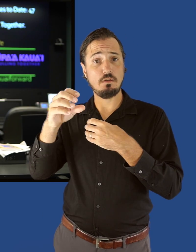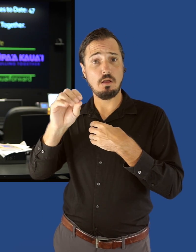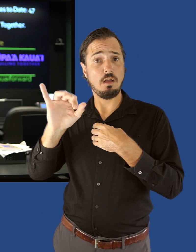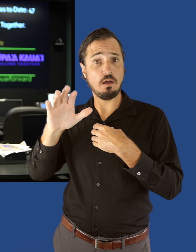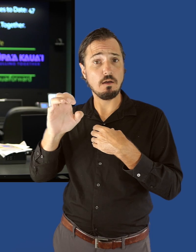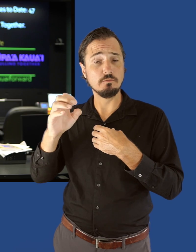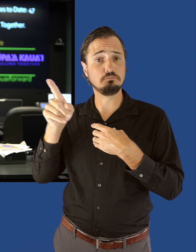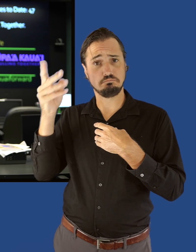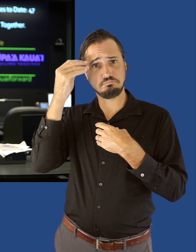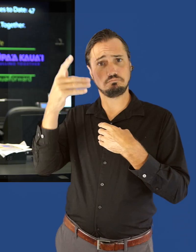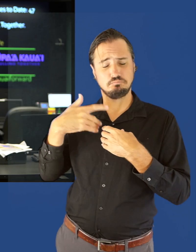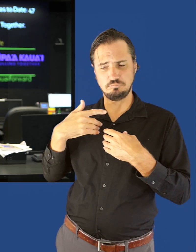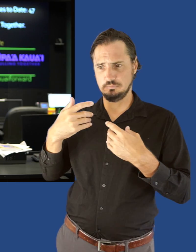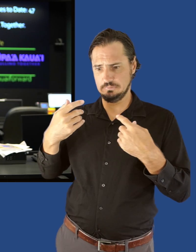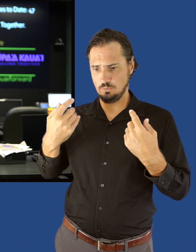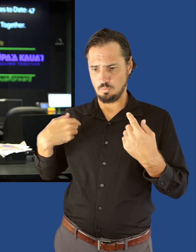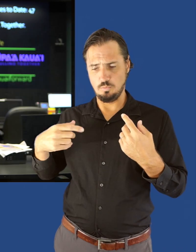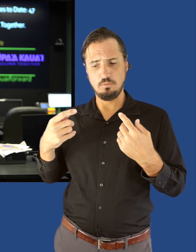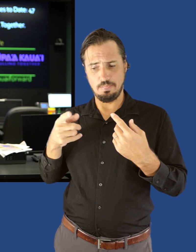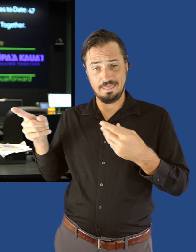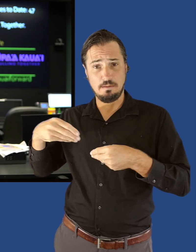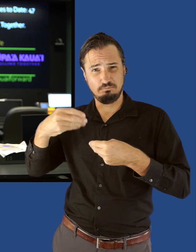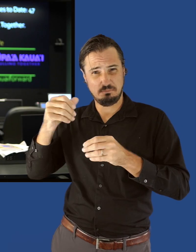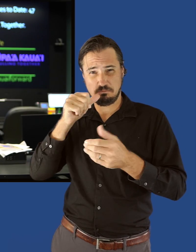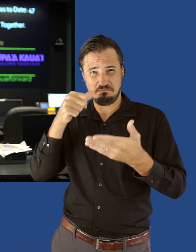this primary election, they mailed out